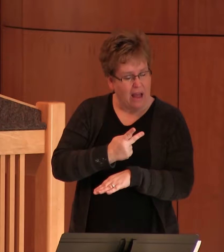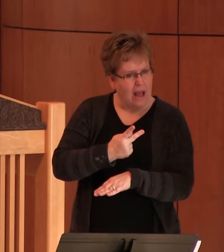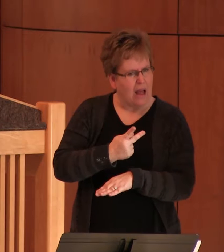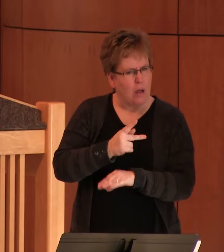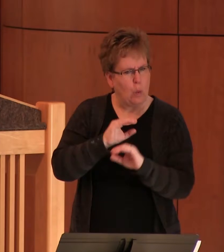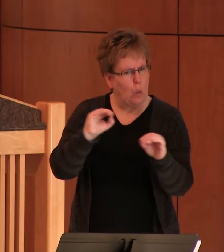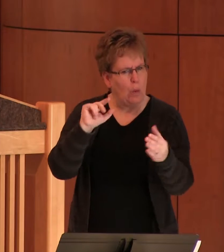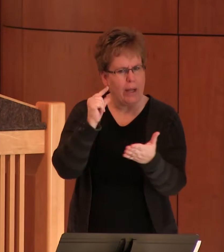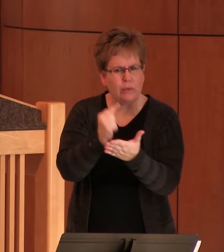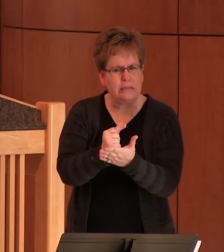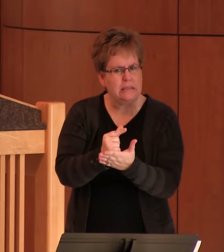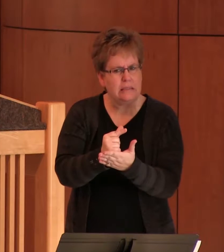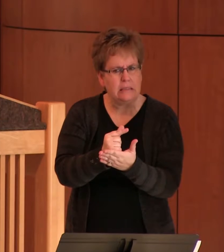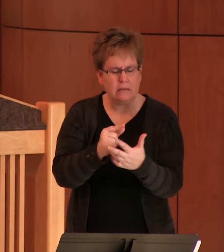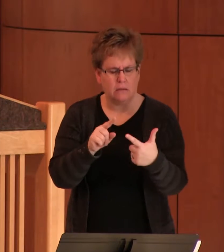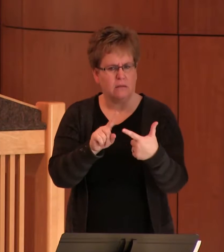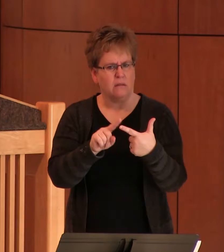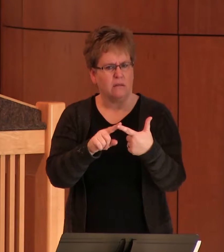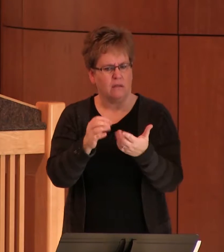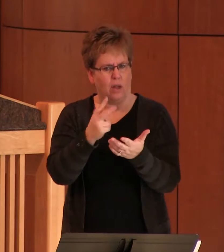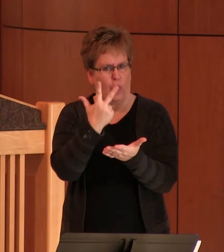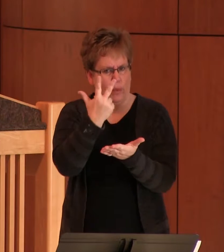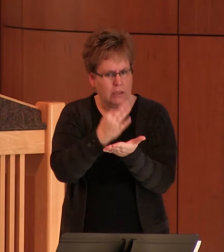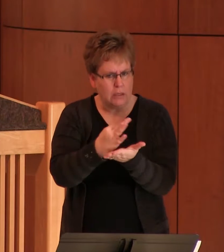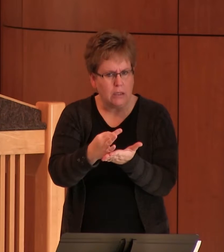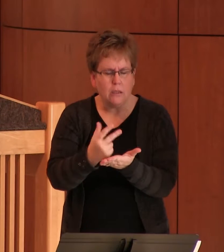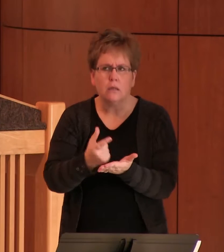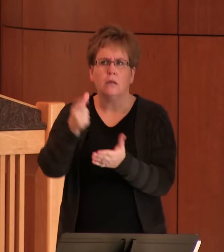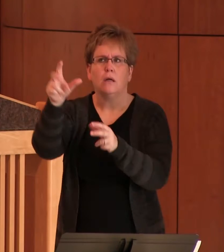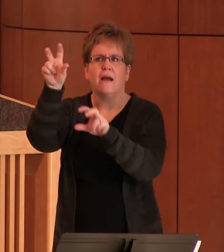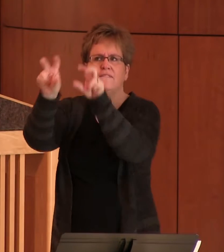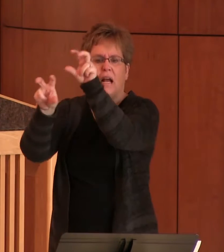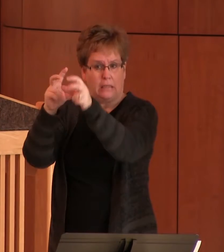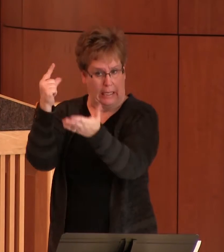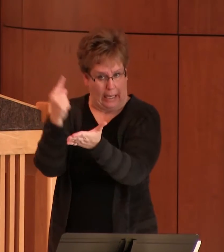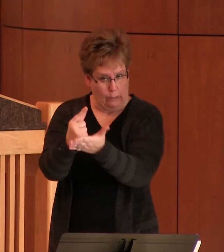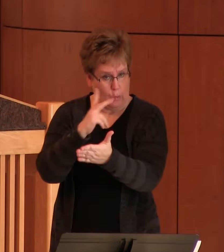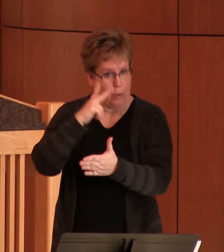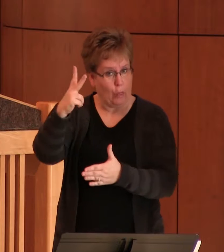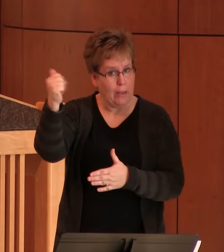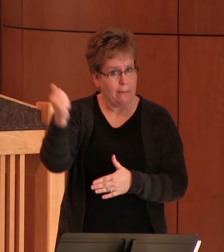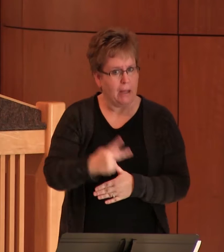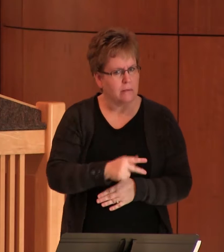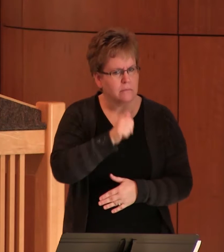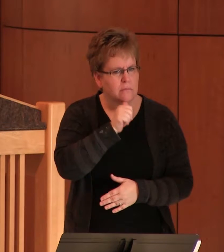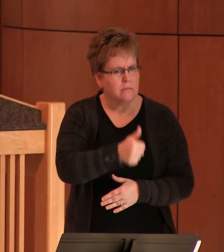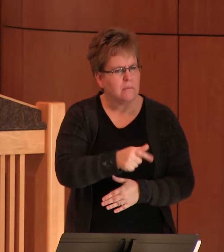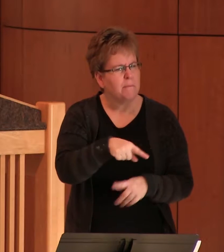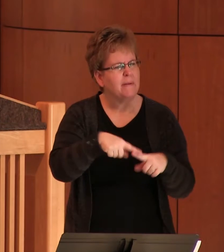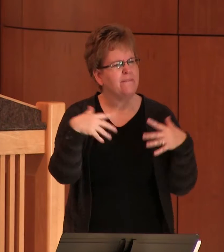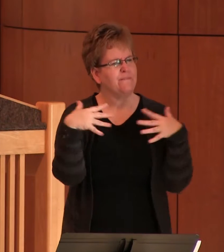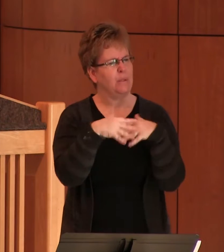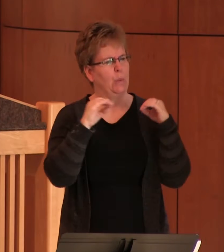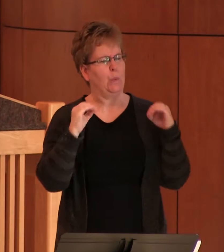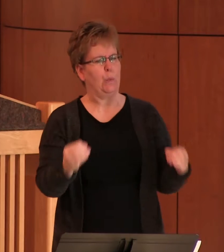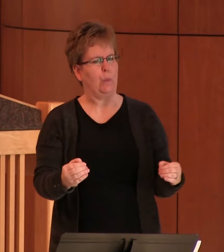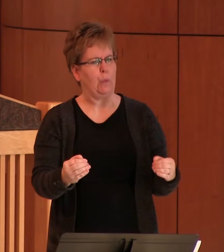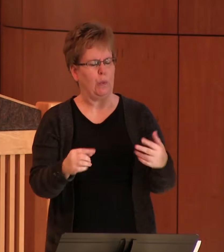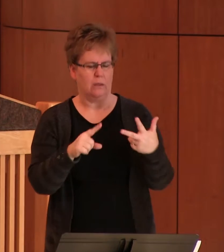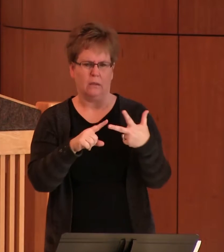success, but they go out seemingly free of the same fear as their fellow servant.